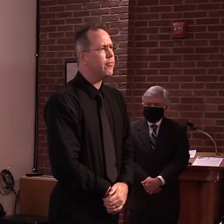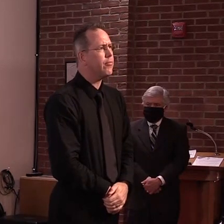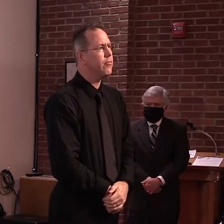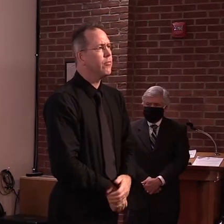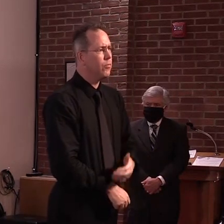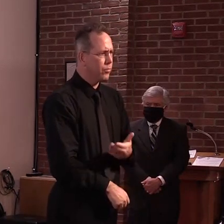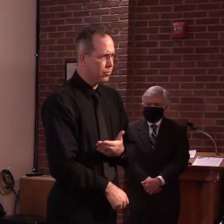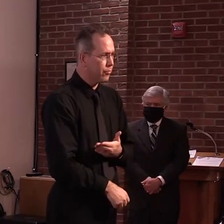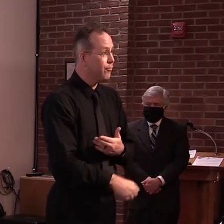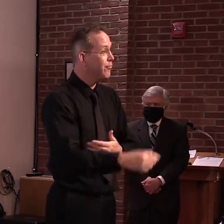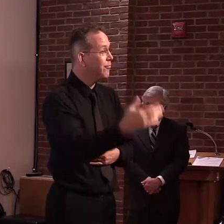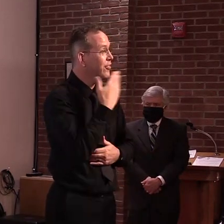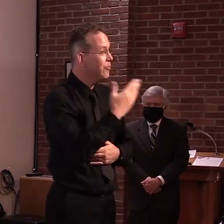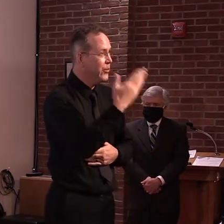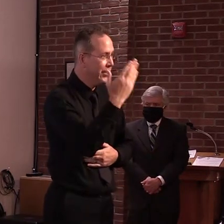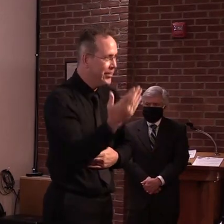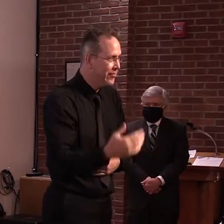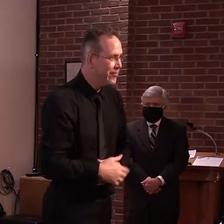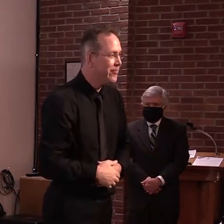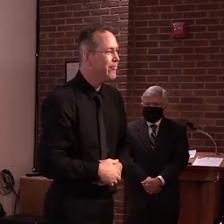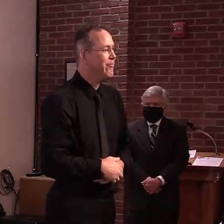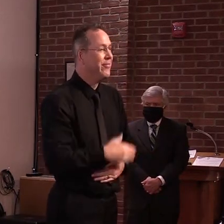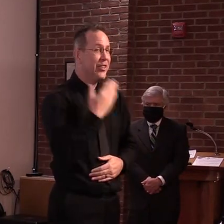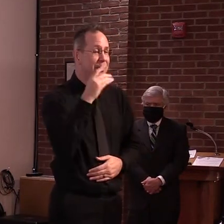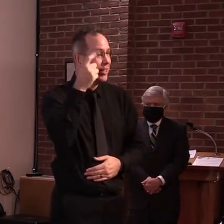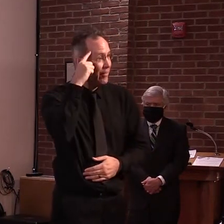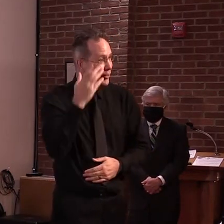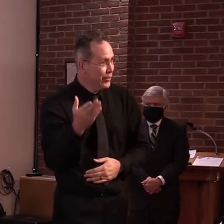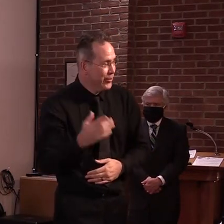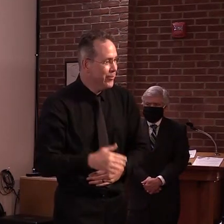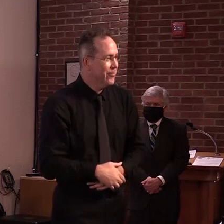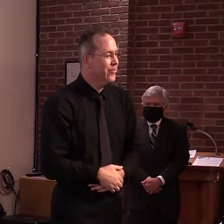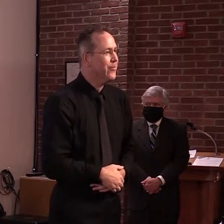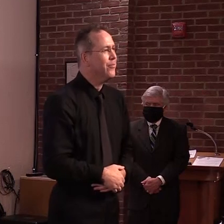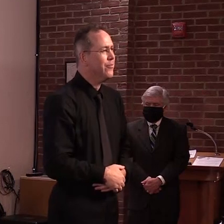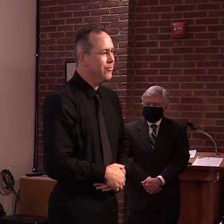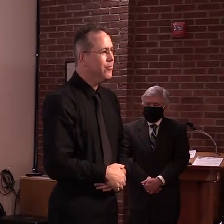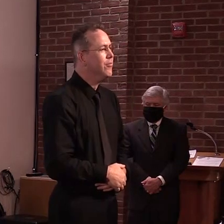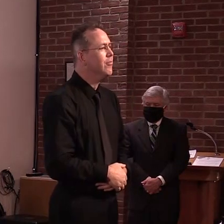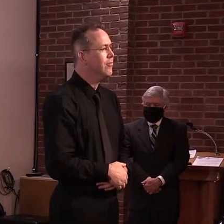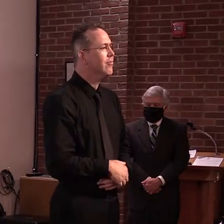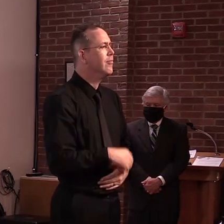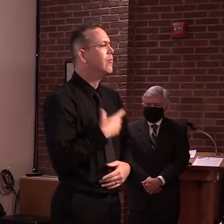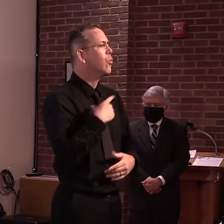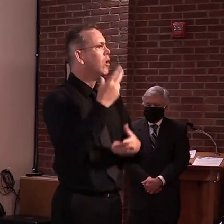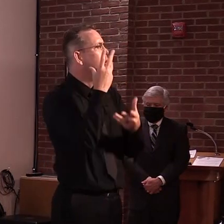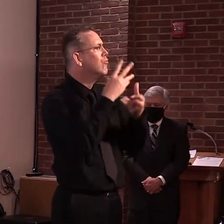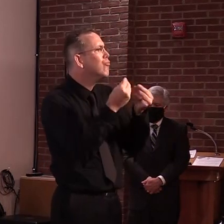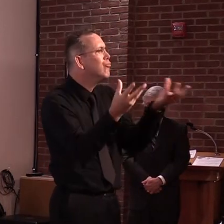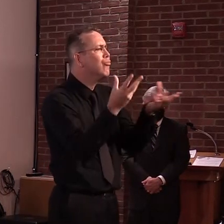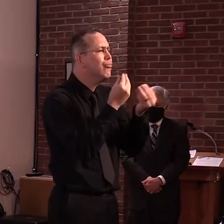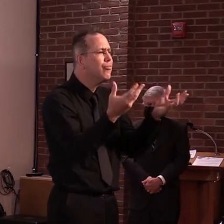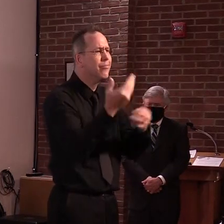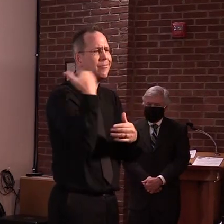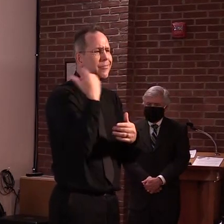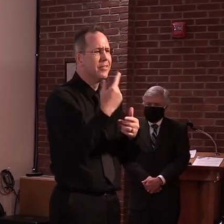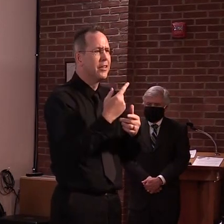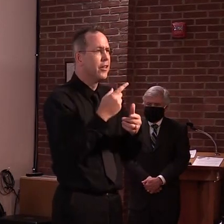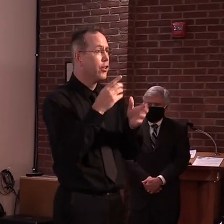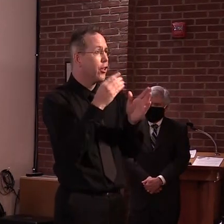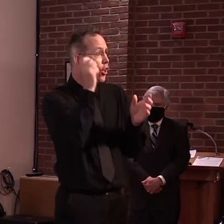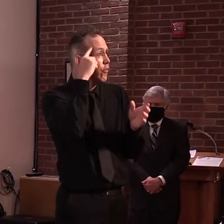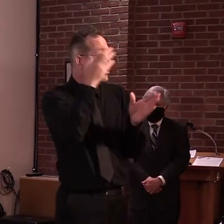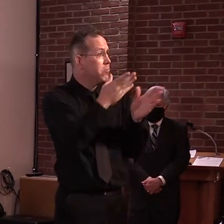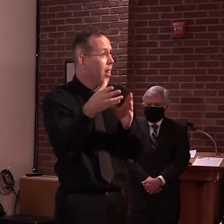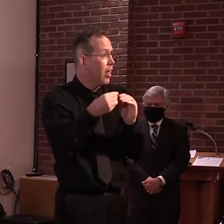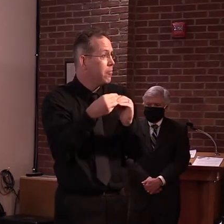Good morning. Thank you, Governor. When we announced the first phase of this economic relief and recovery plan,